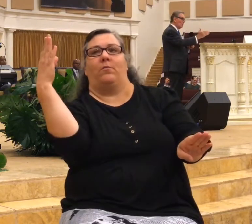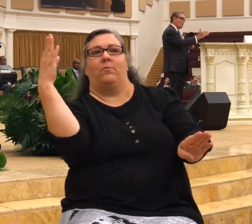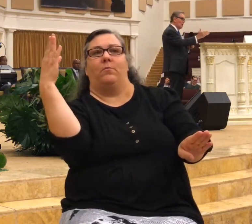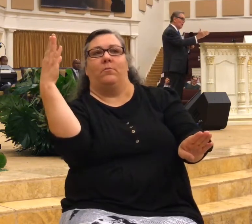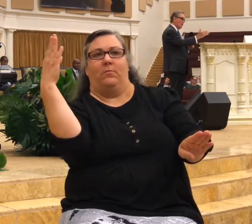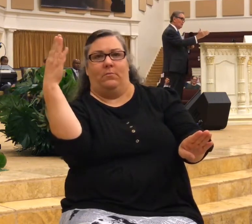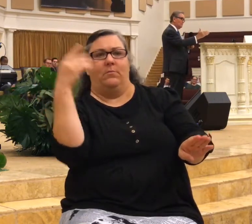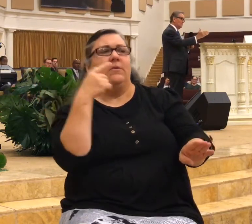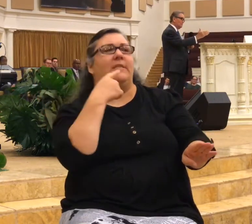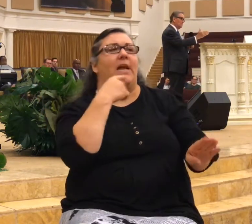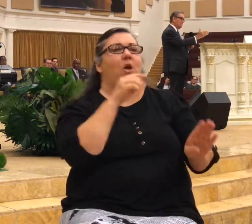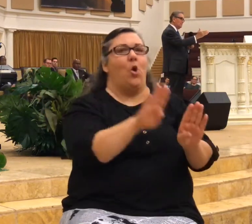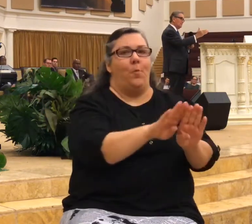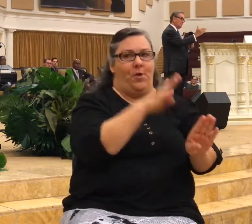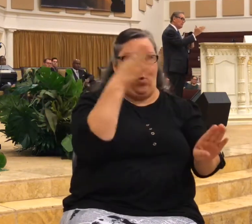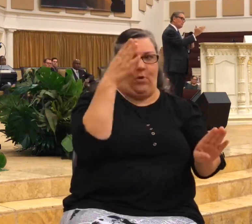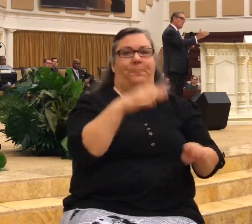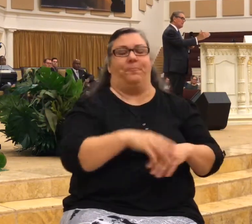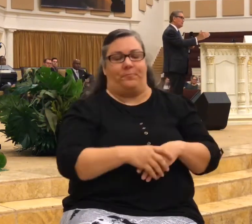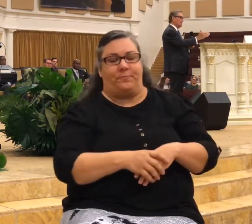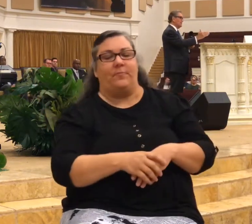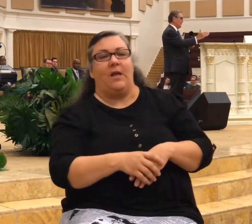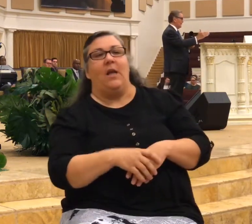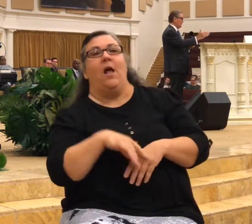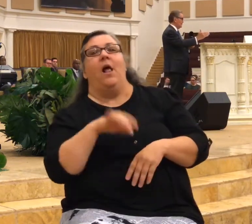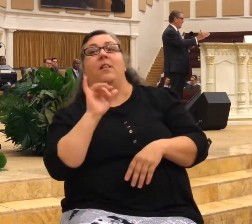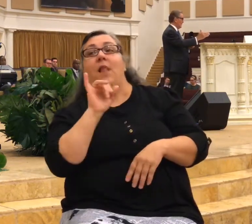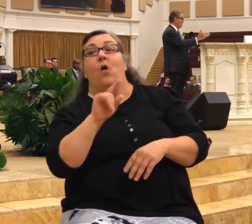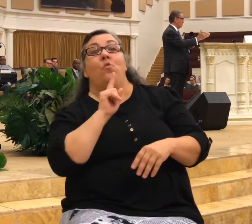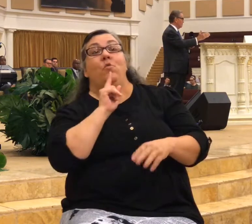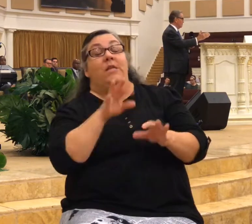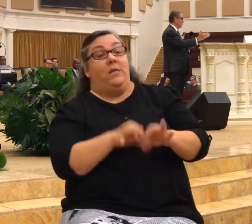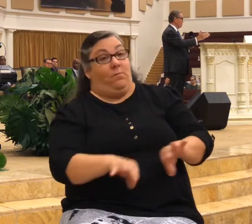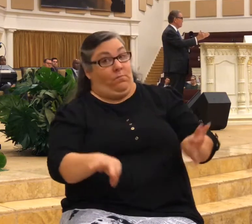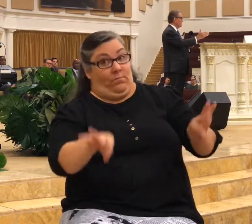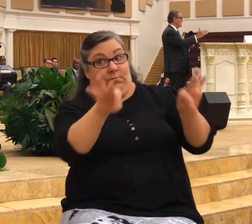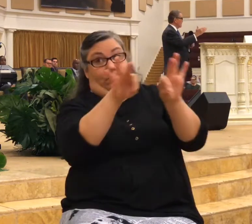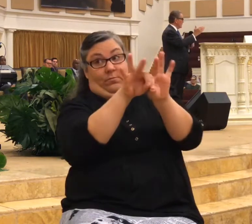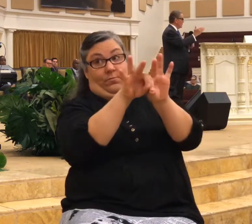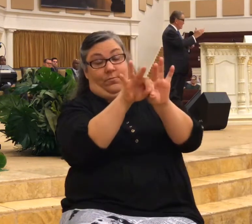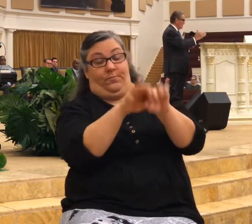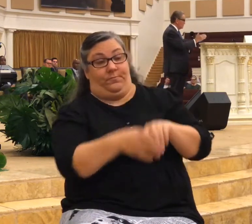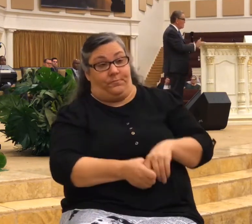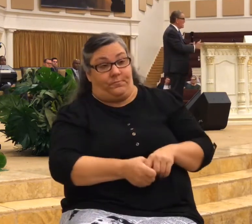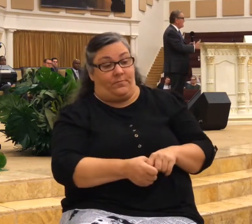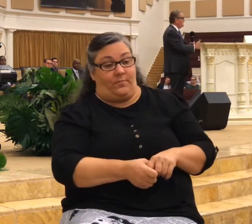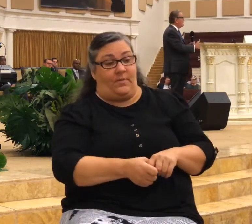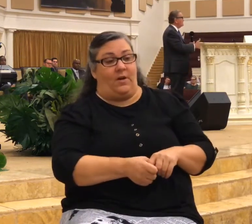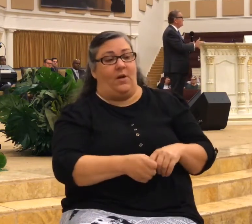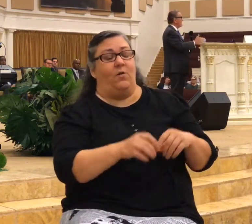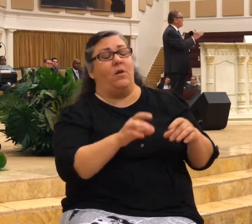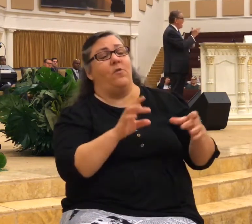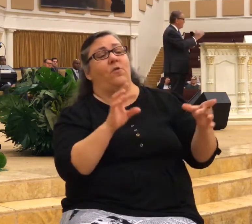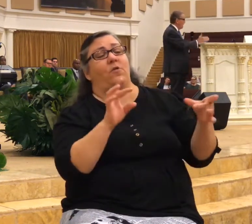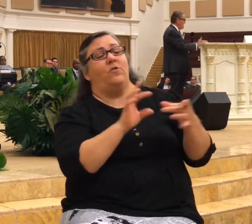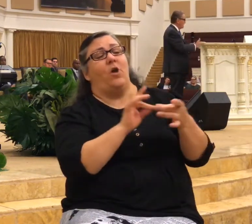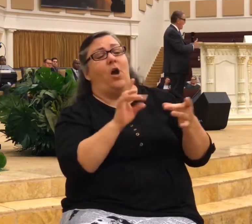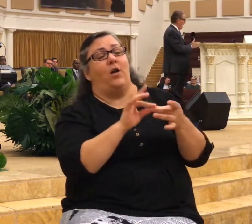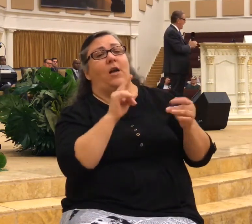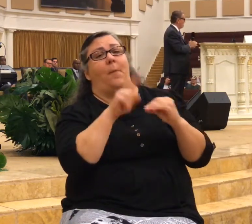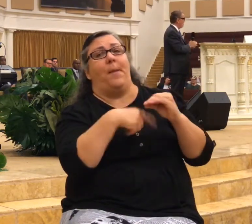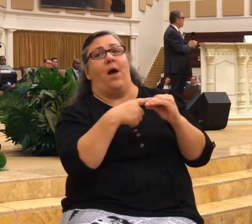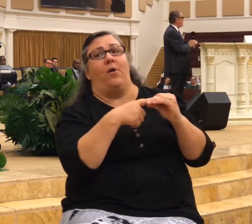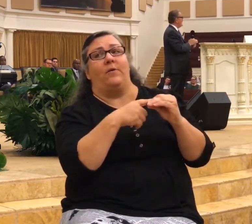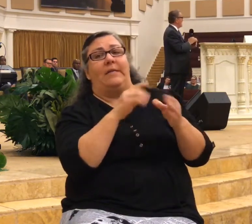an open door. That's really significant to me. That we're speaking about the